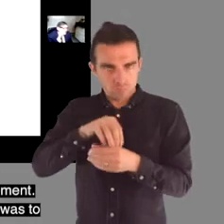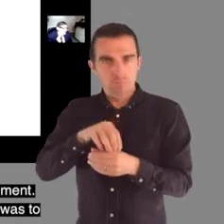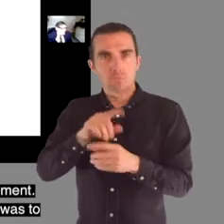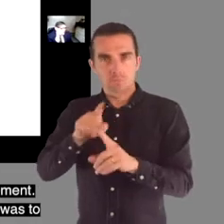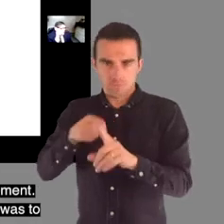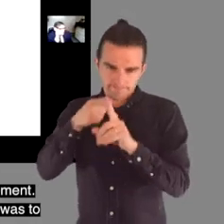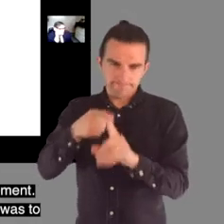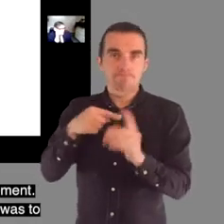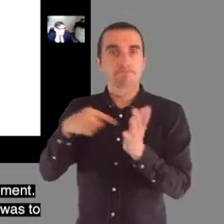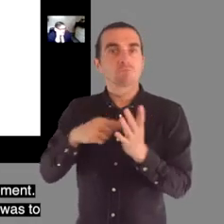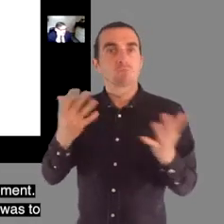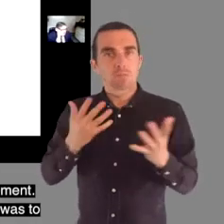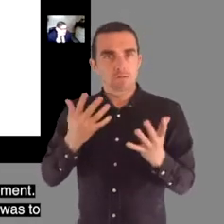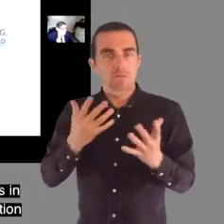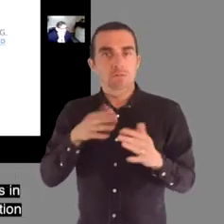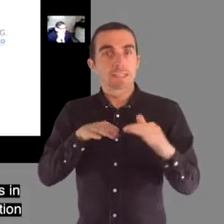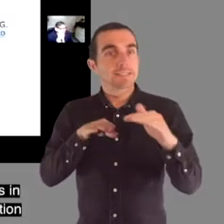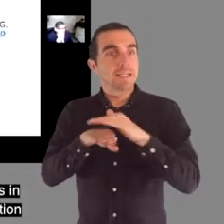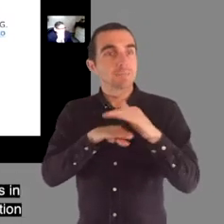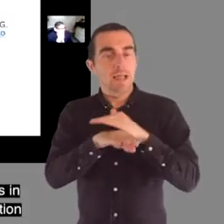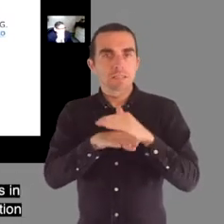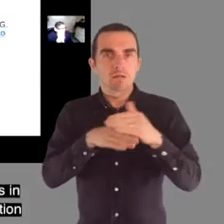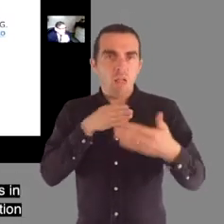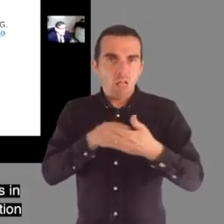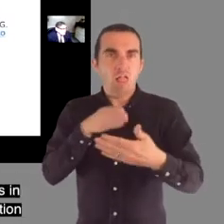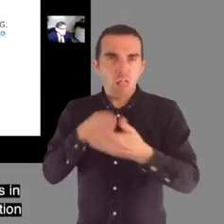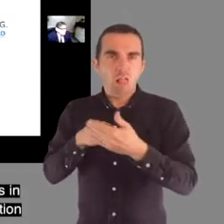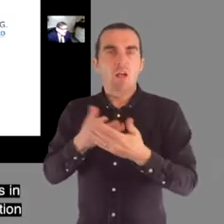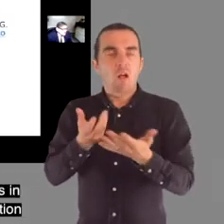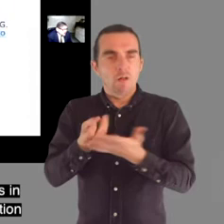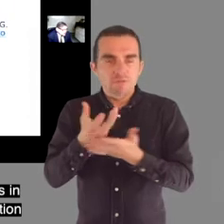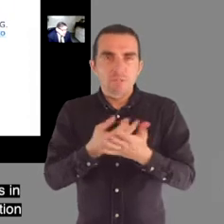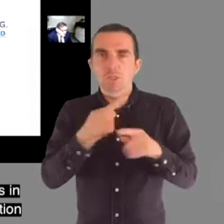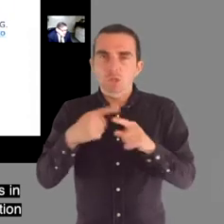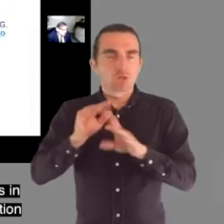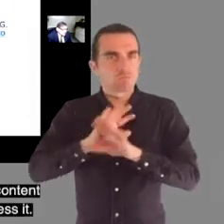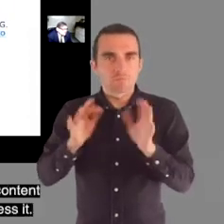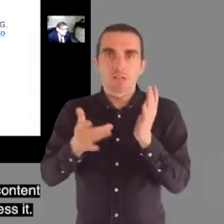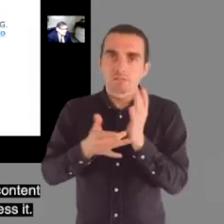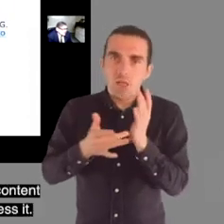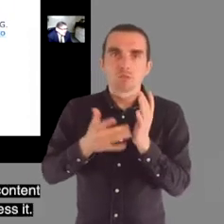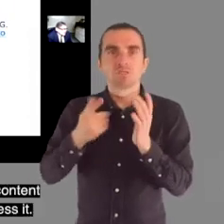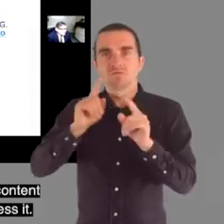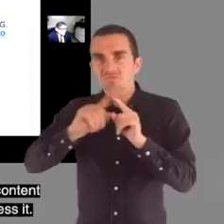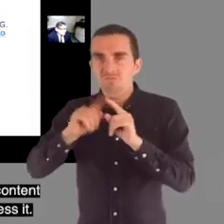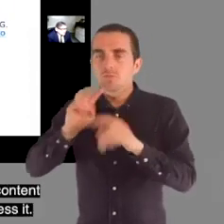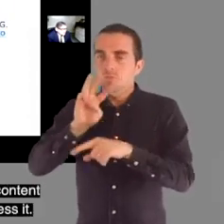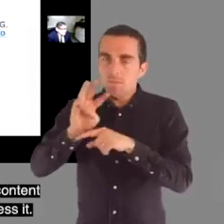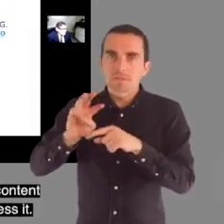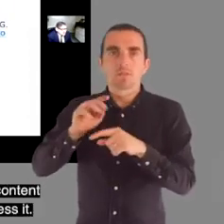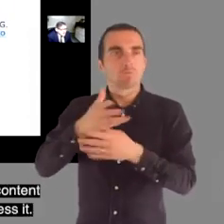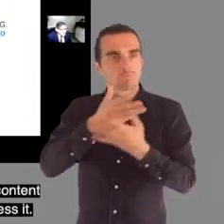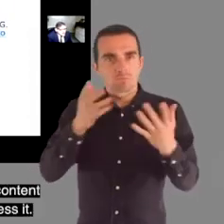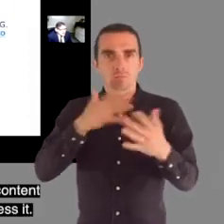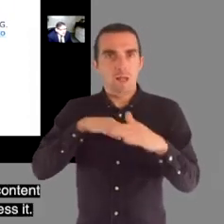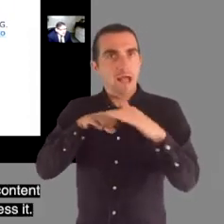involvement. One of the purposes of the Act was to prevent accessibility barriers in information and communication technologies, including digital